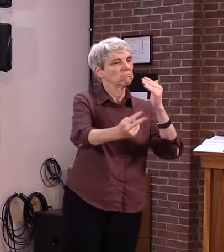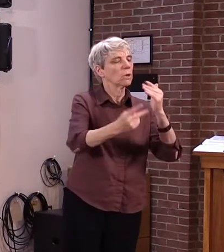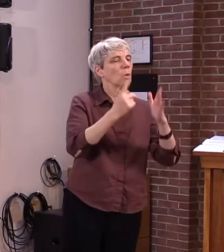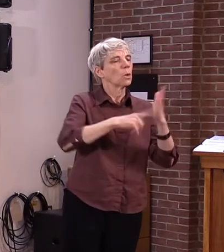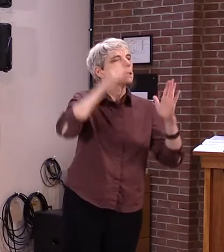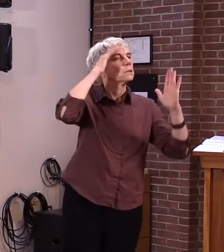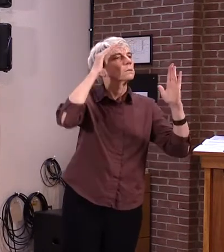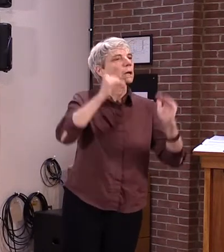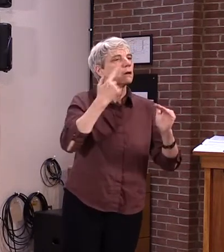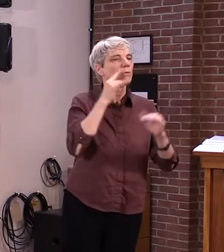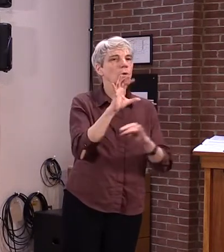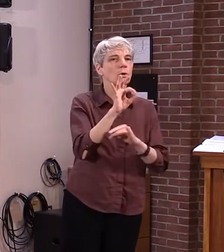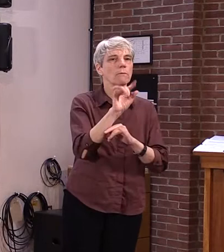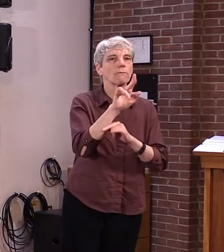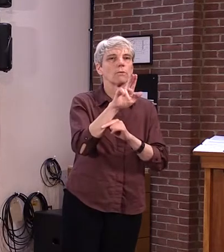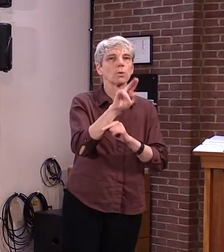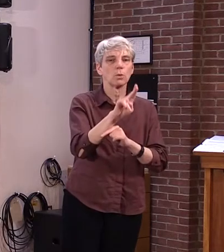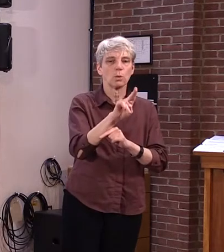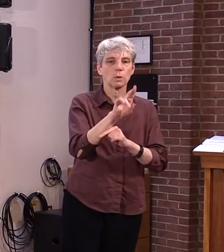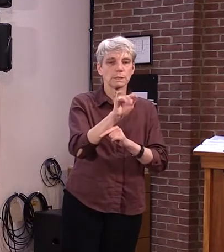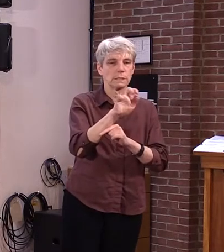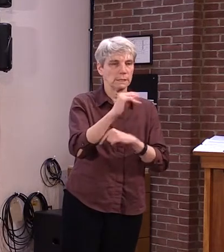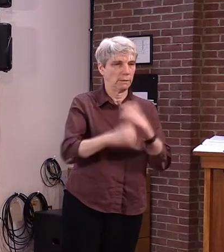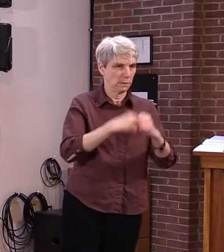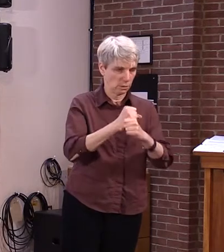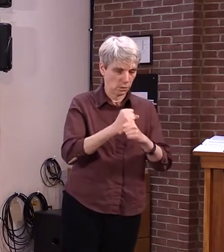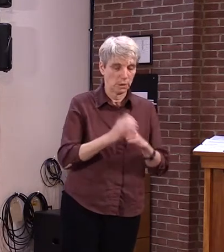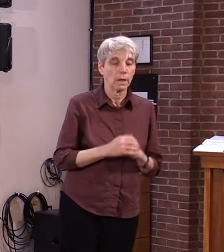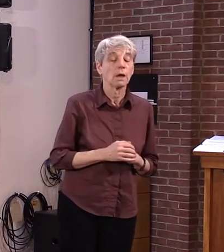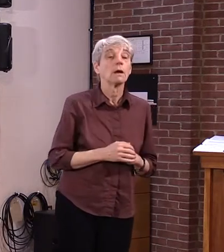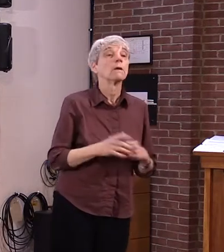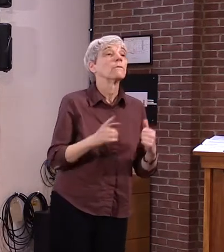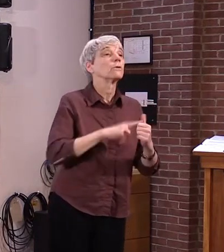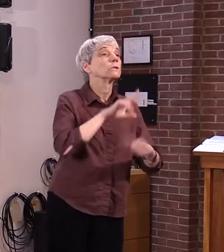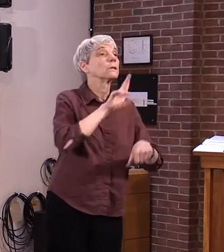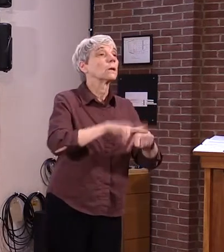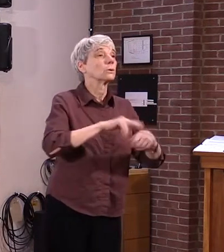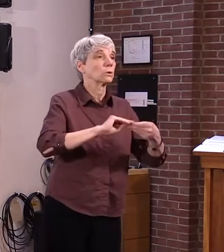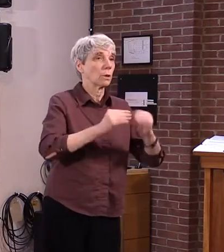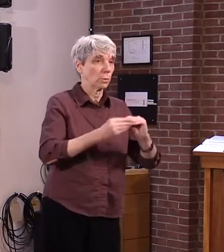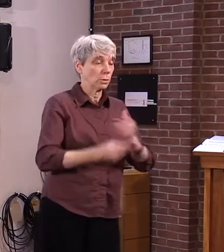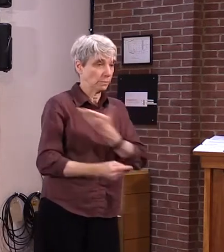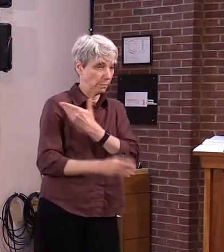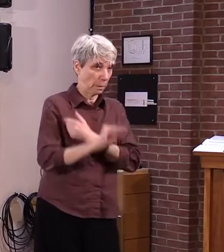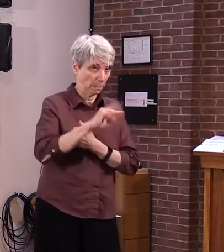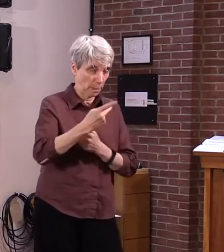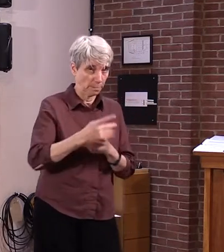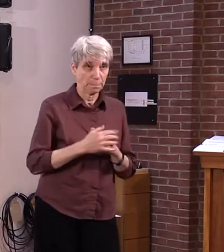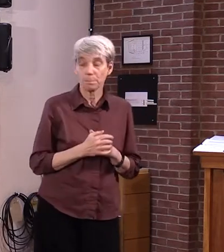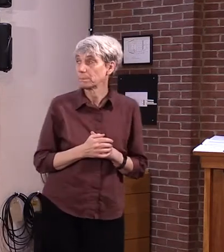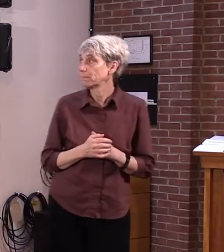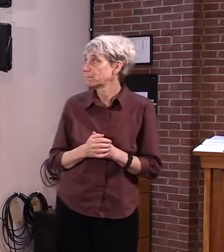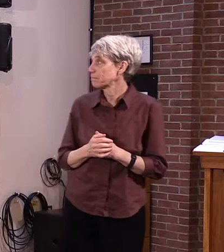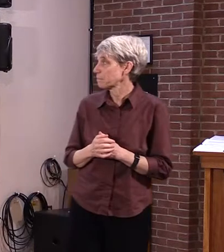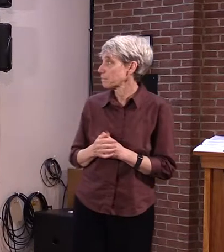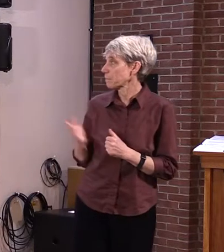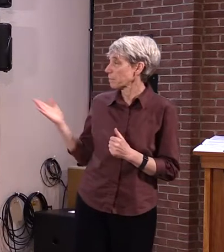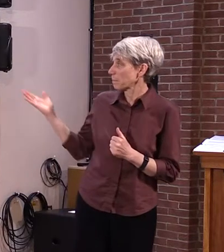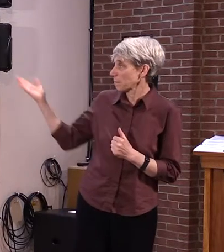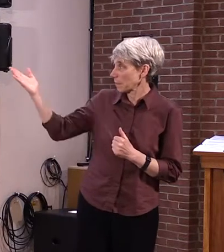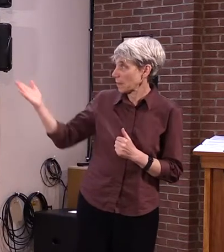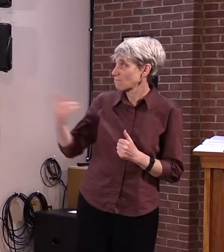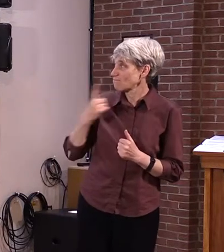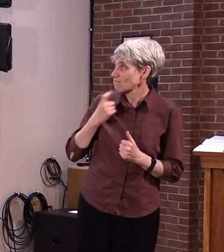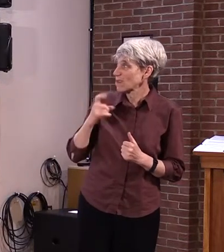weeks ahead. So starting with the national data, you'll see the national map. Certainly, there's still some areas of great